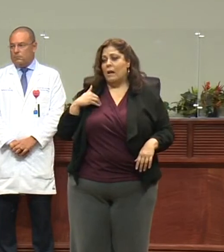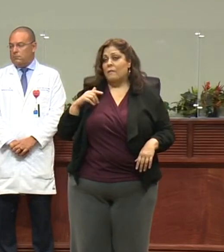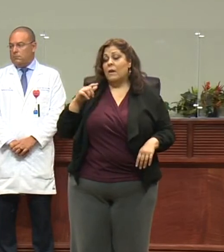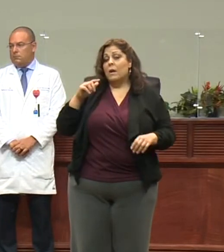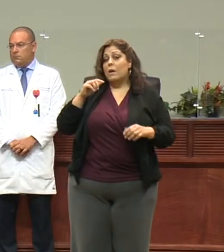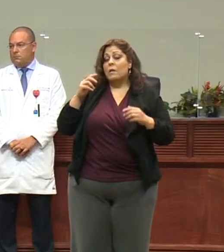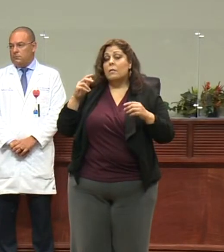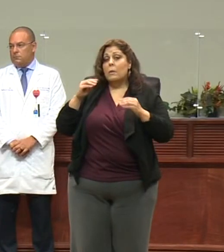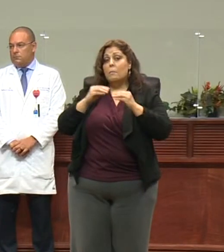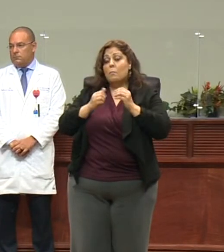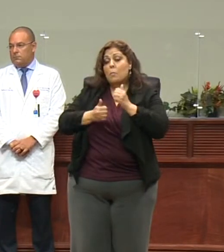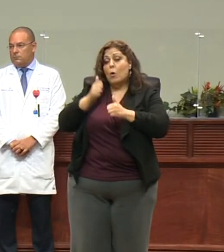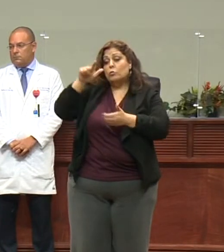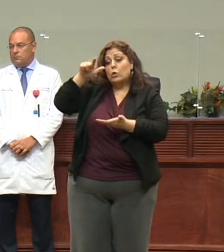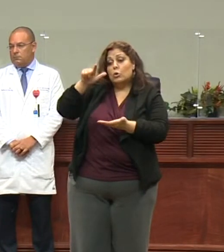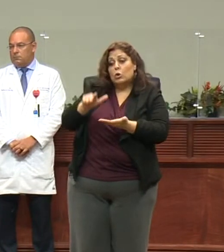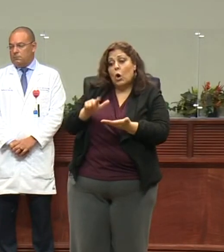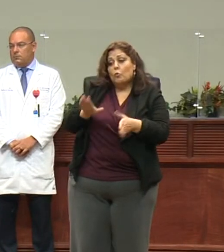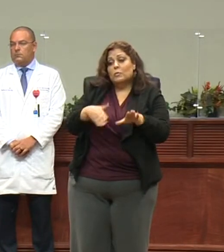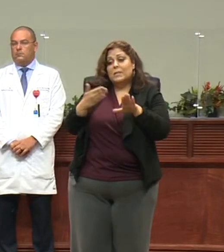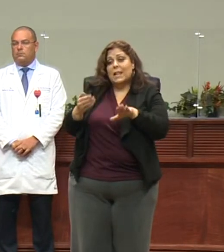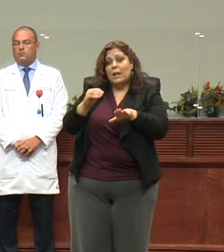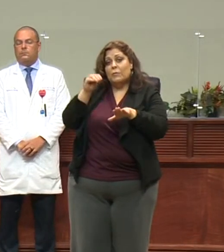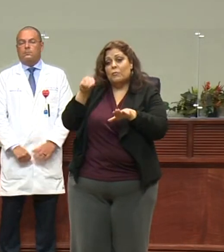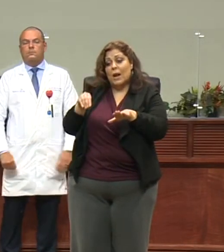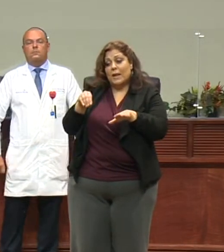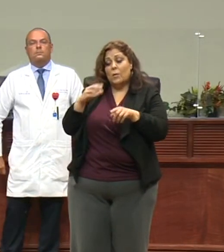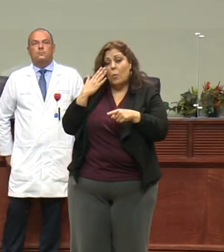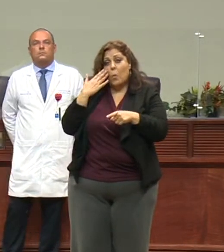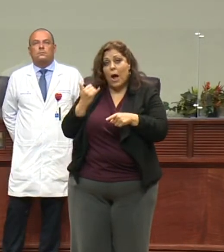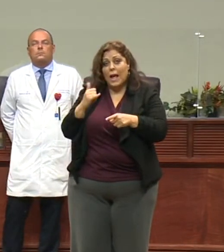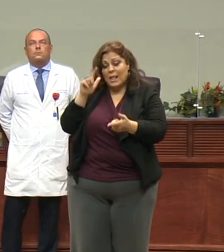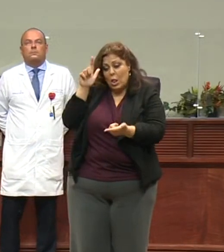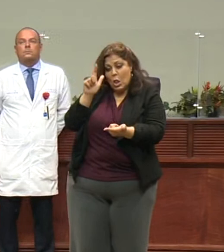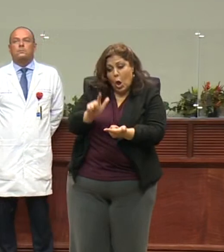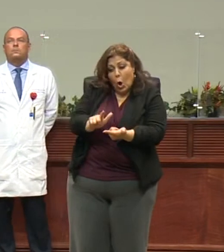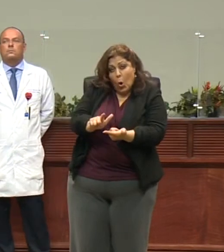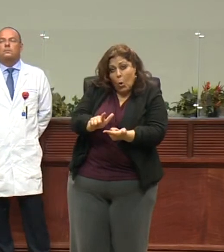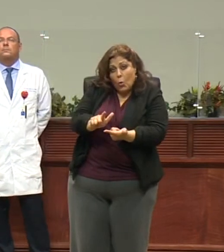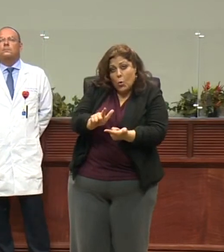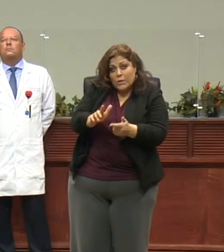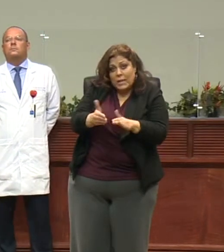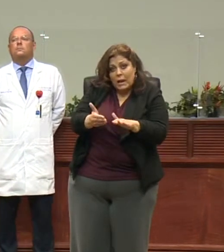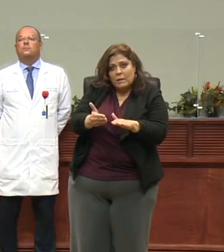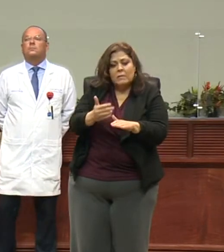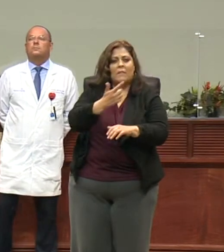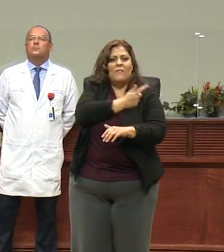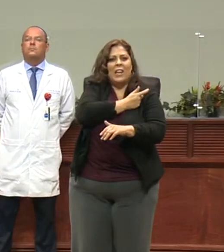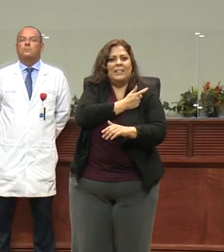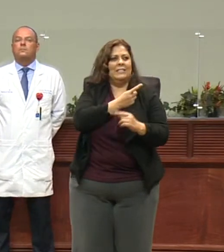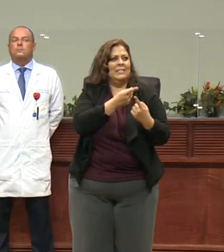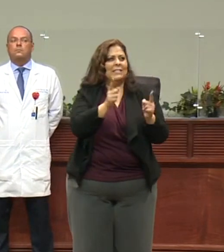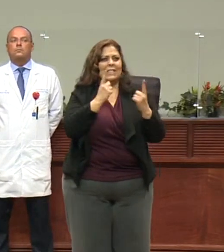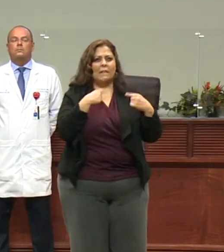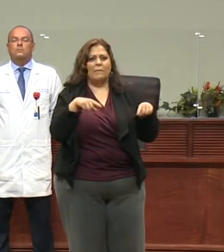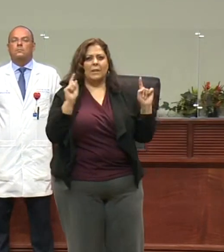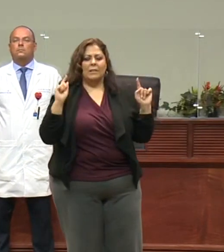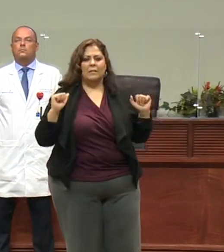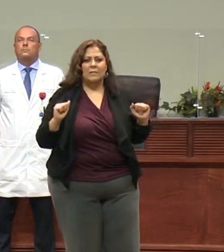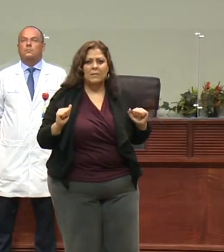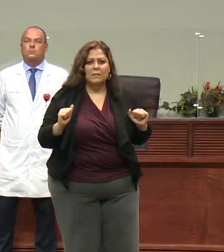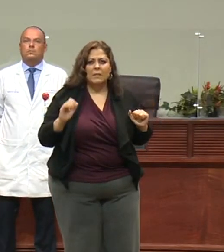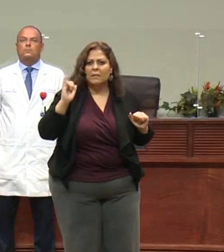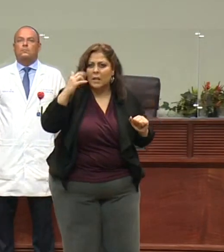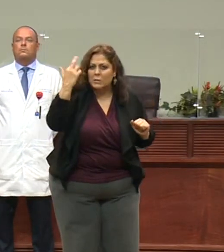rate. And that's a clear indication of the effectiveness of the vaccine. We continue to